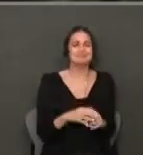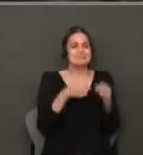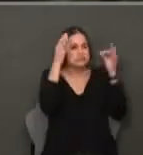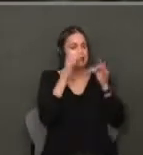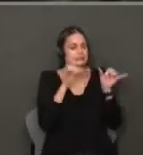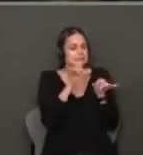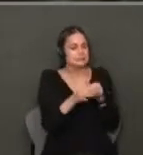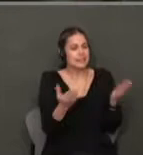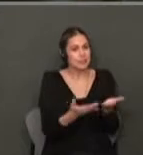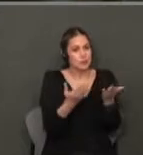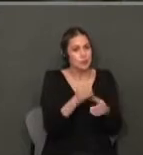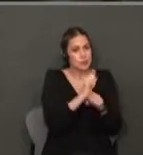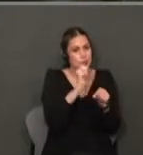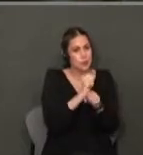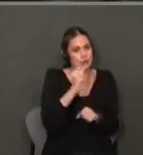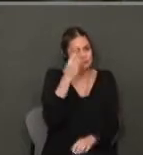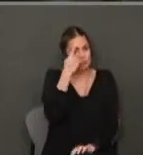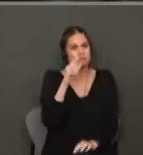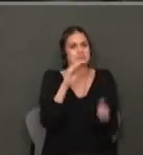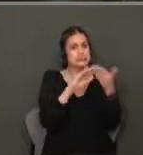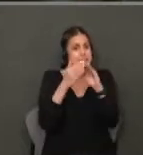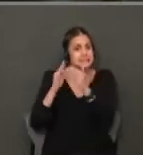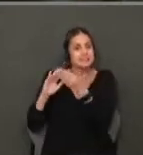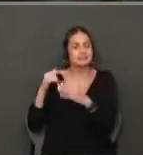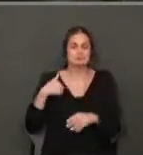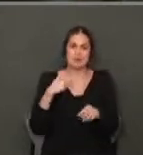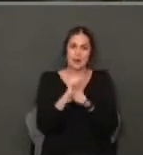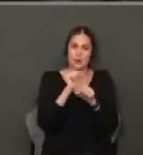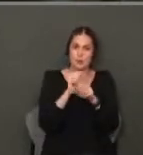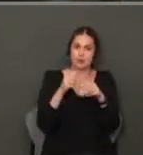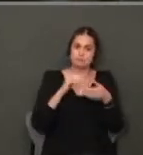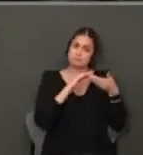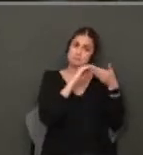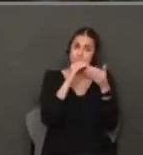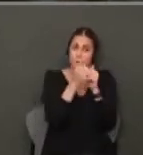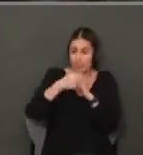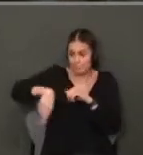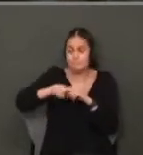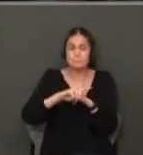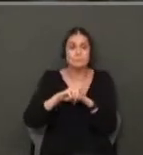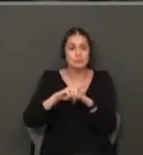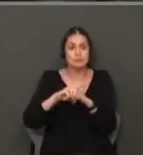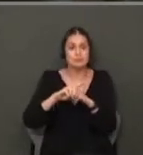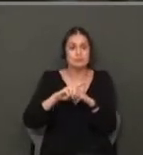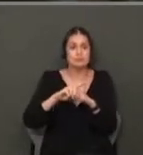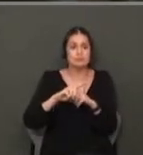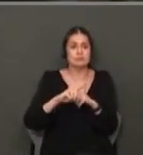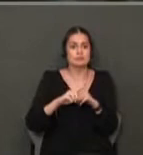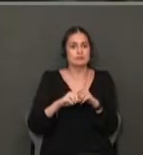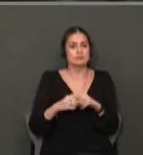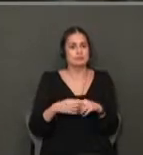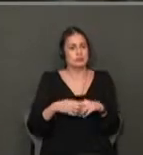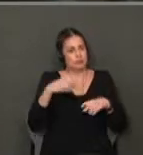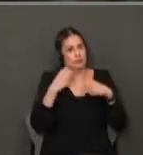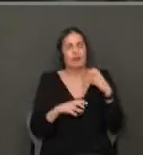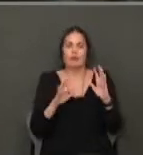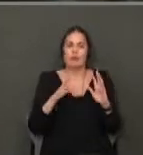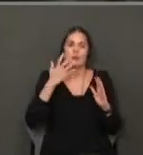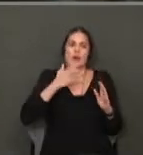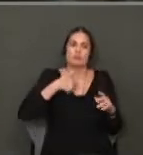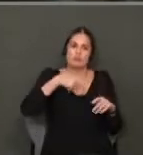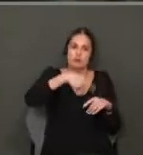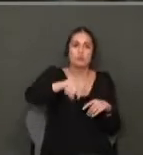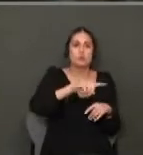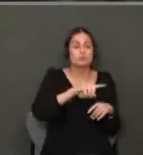you. I get to work alongside these men and women who have sacrificed a lot and who sacrifice a lot for